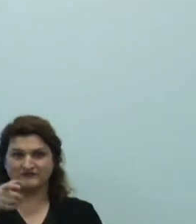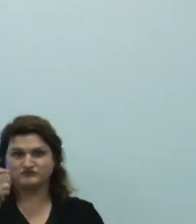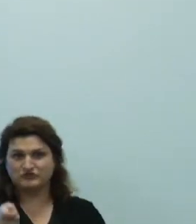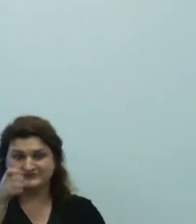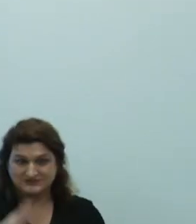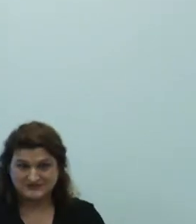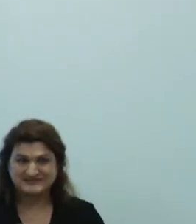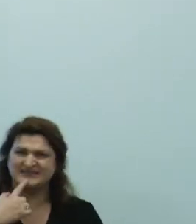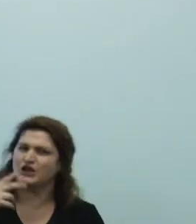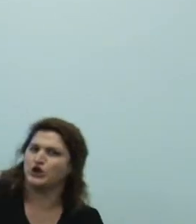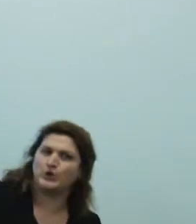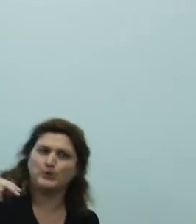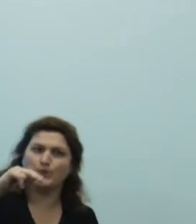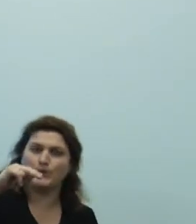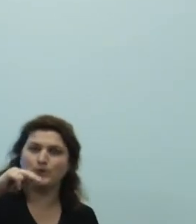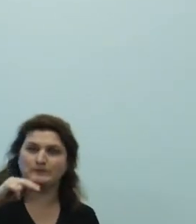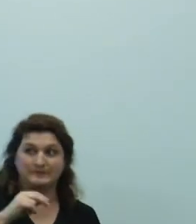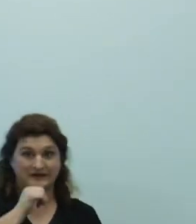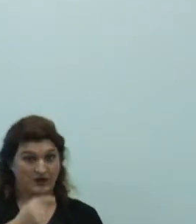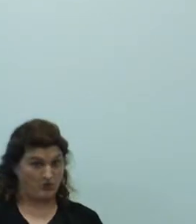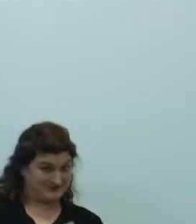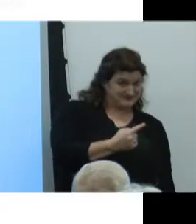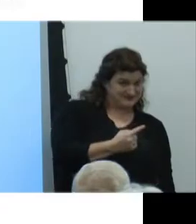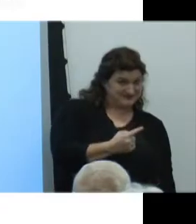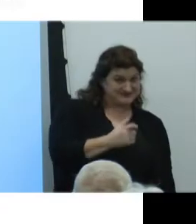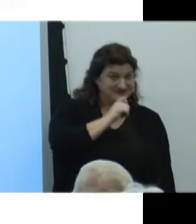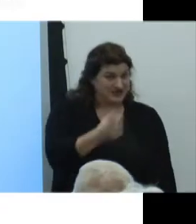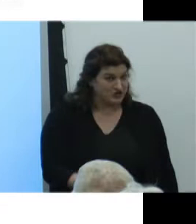just twice, 7 times.